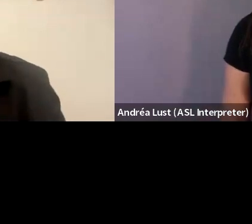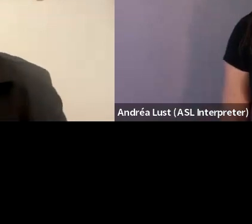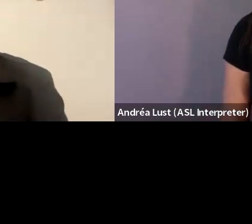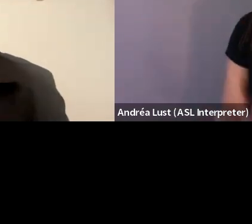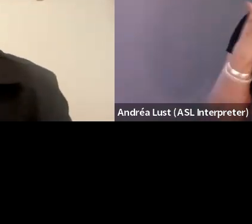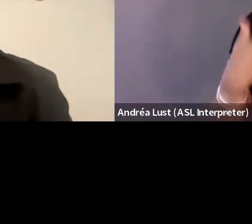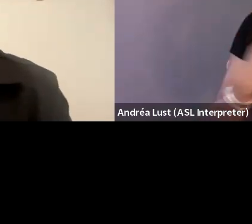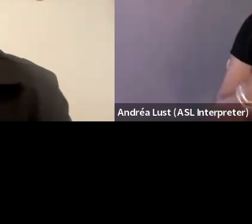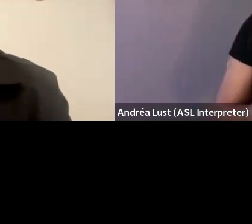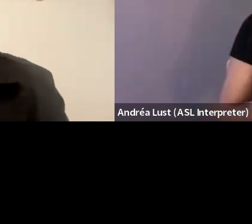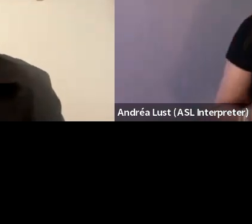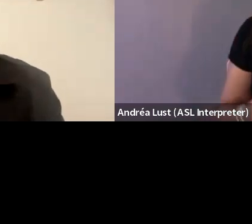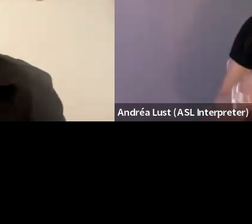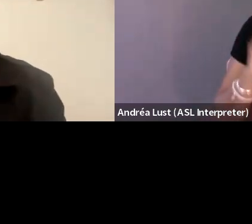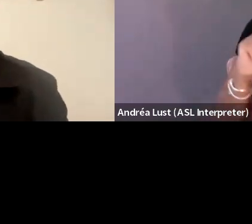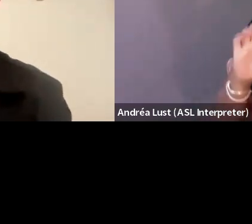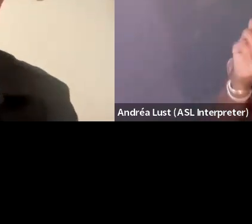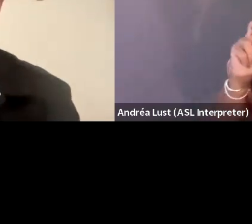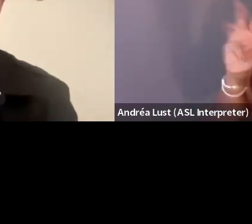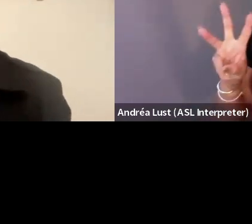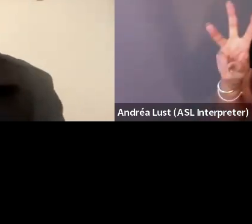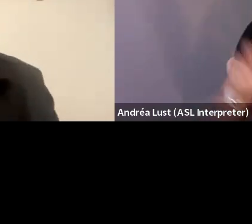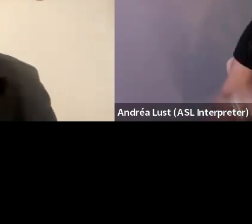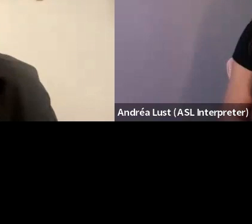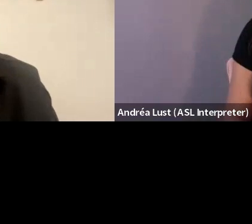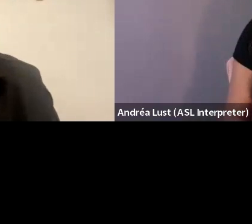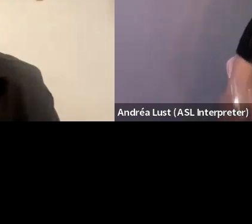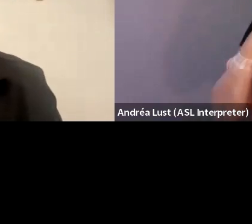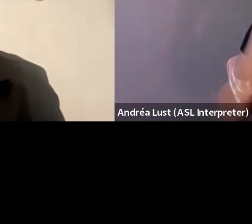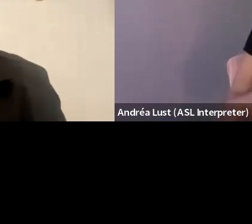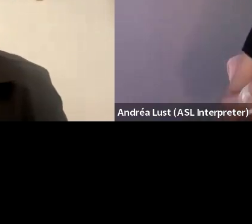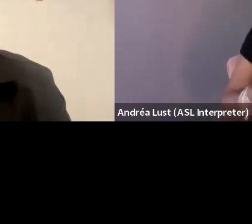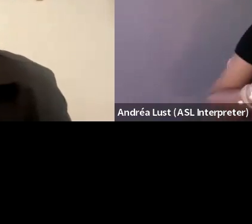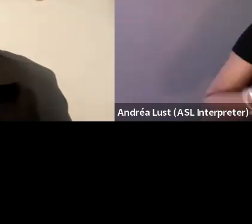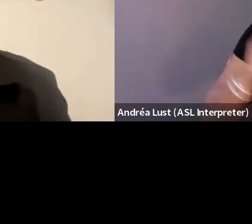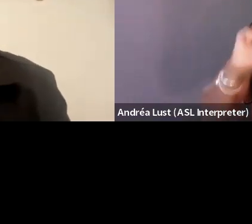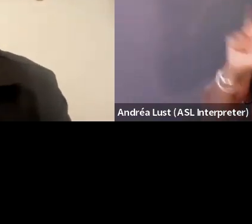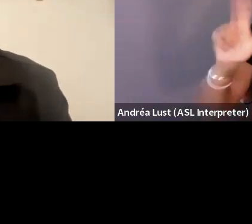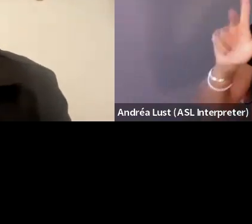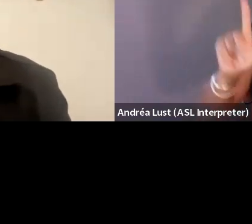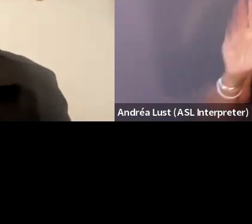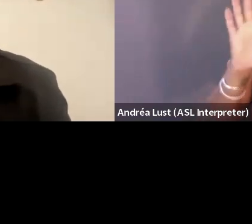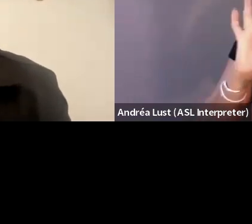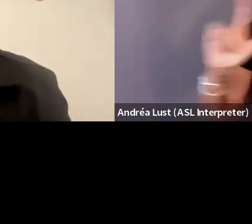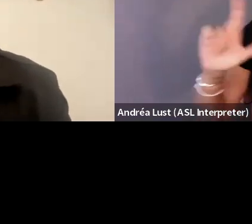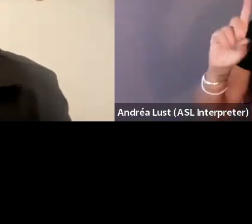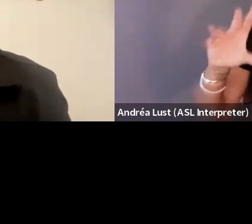Thank you to our media sponsor, KCRW, for sponsoring our 2023